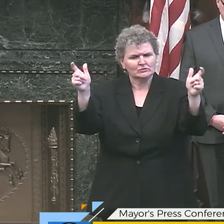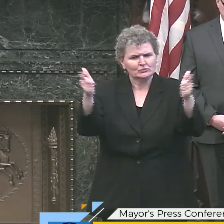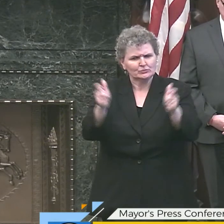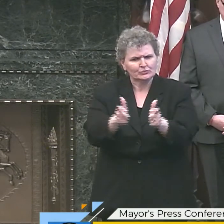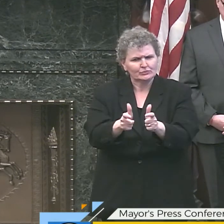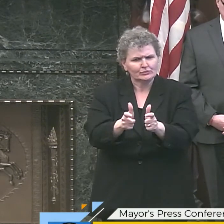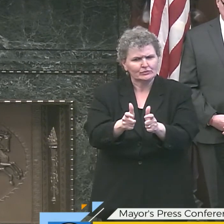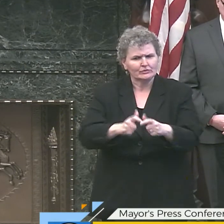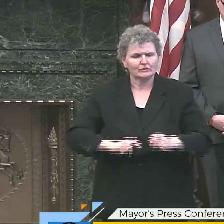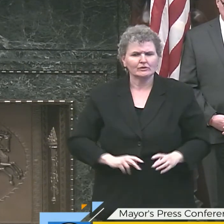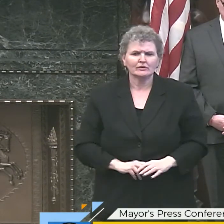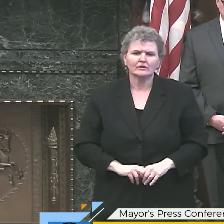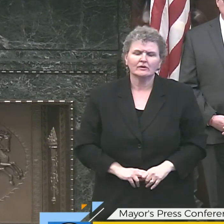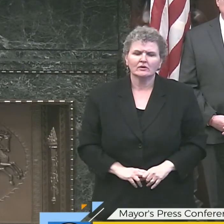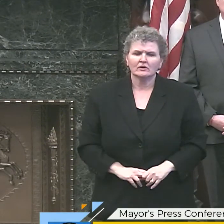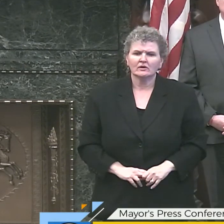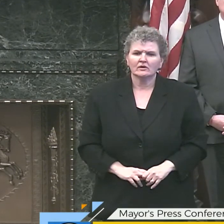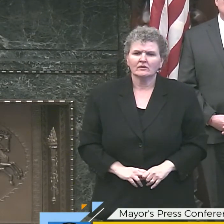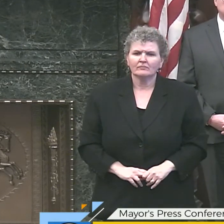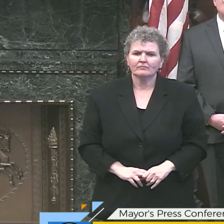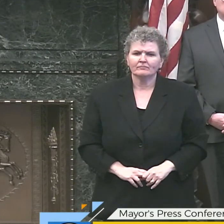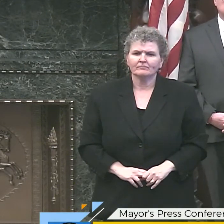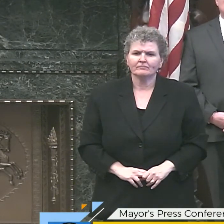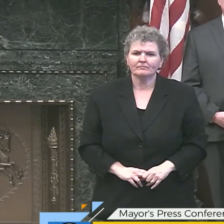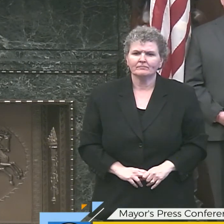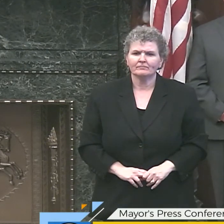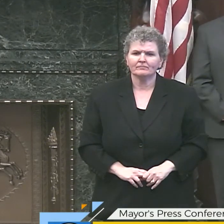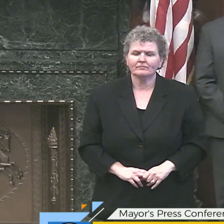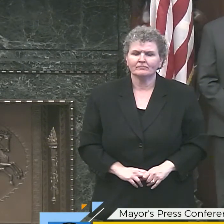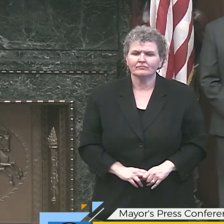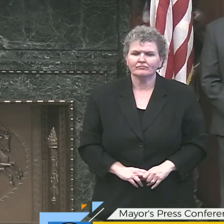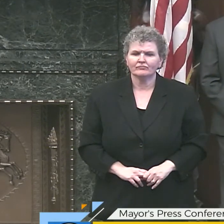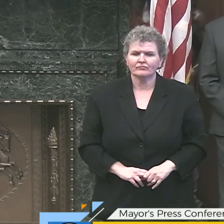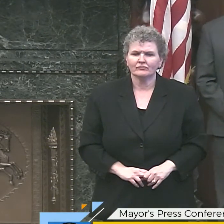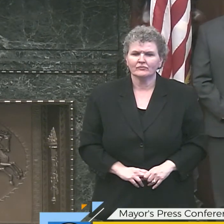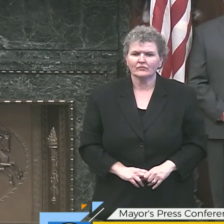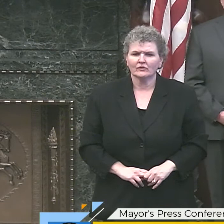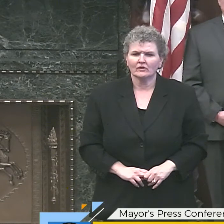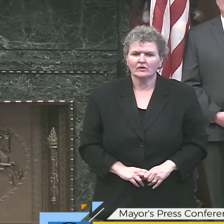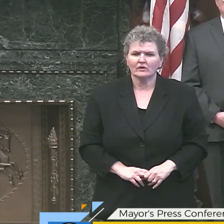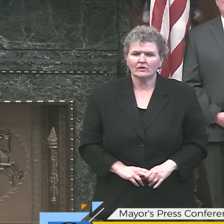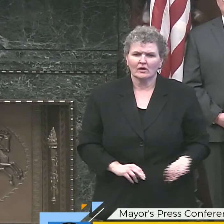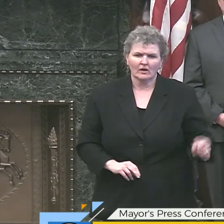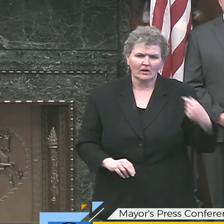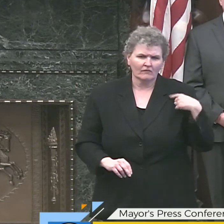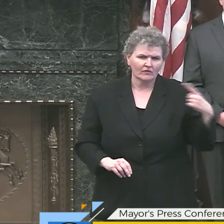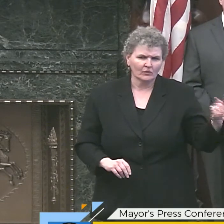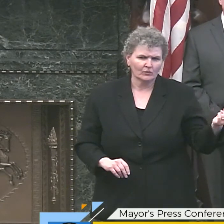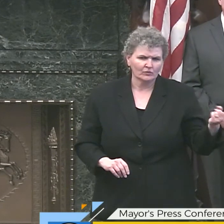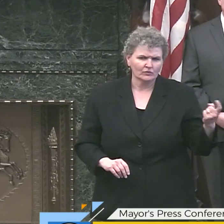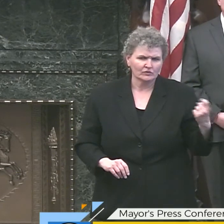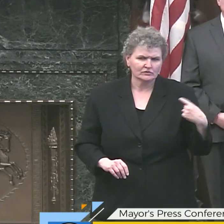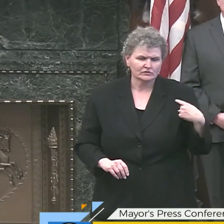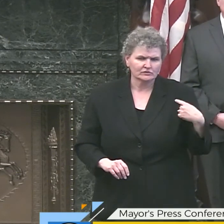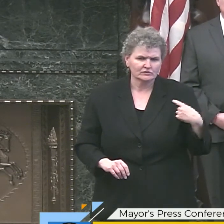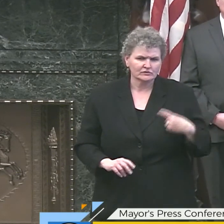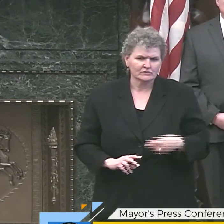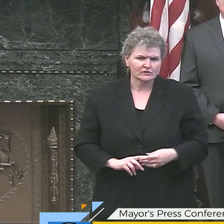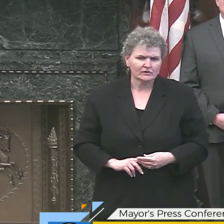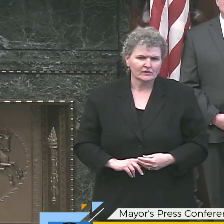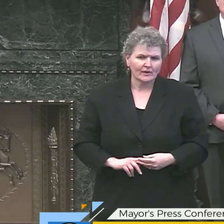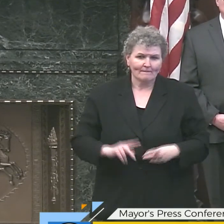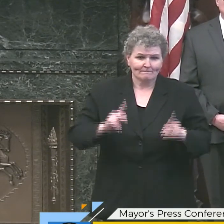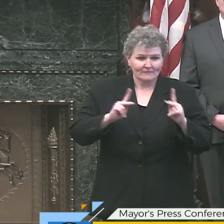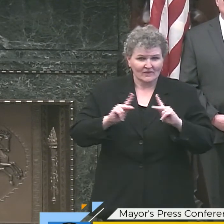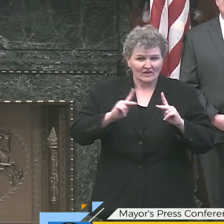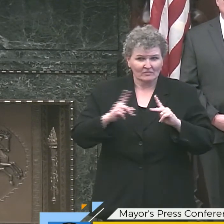I'm going, so the question around, are we going to create a kind of one